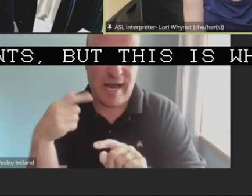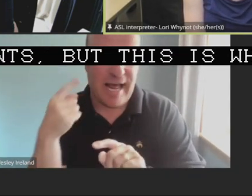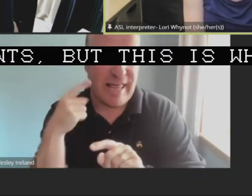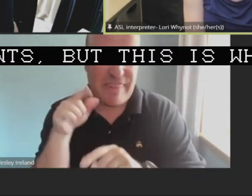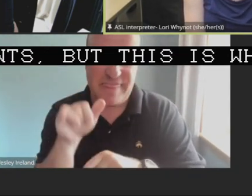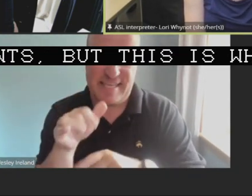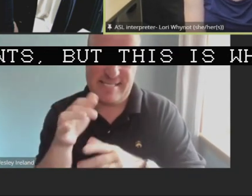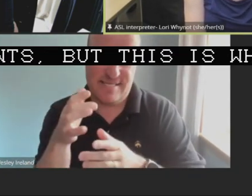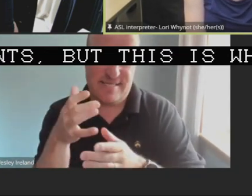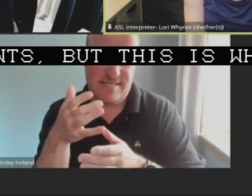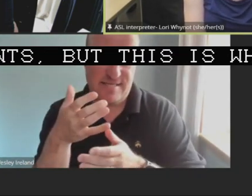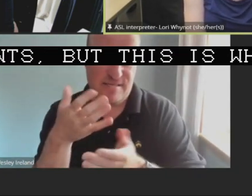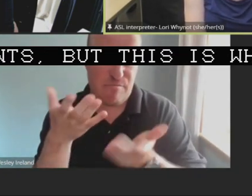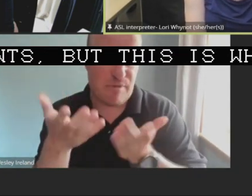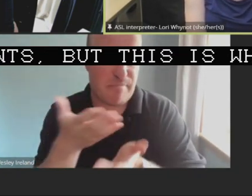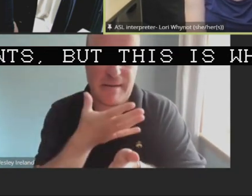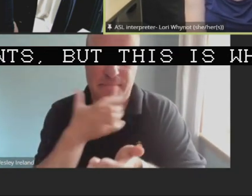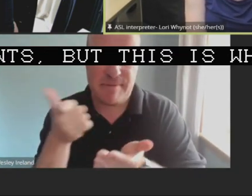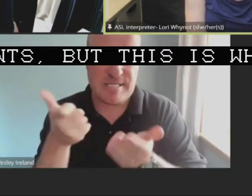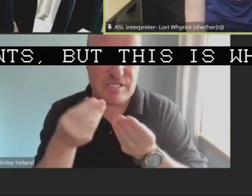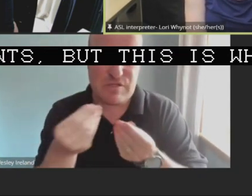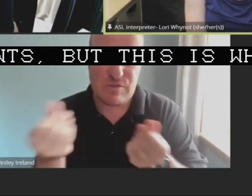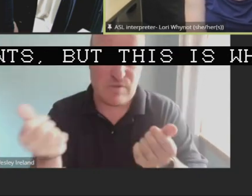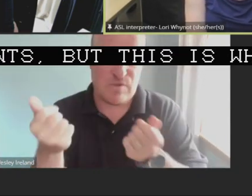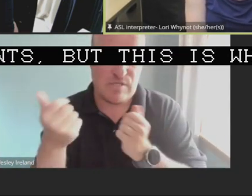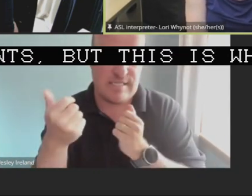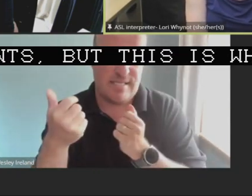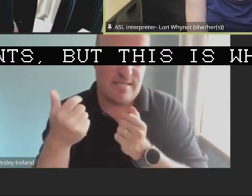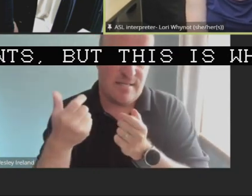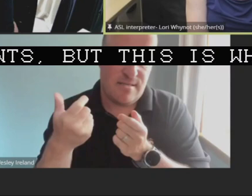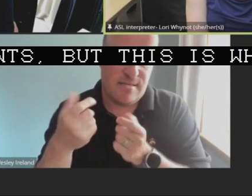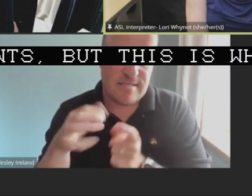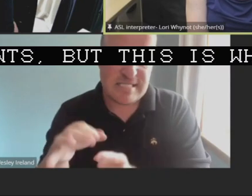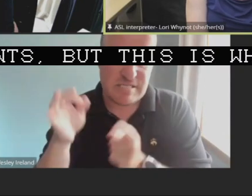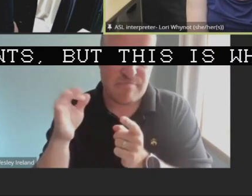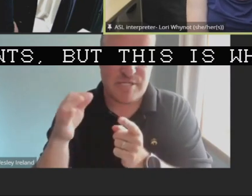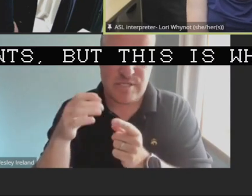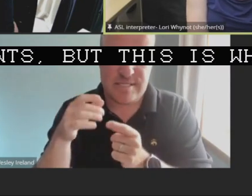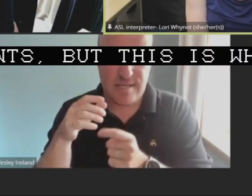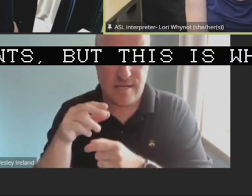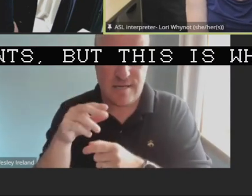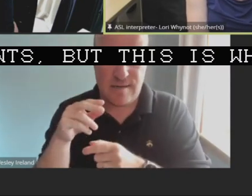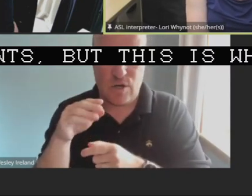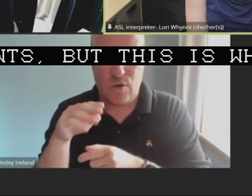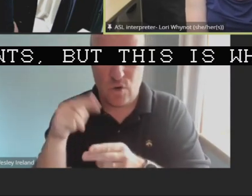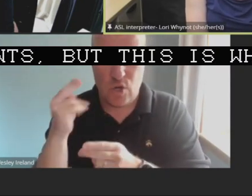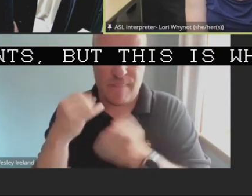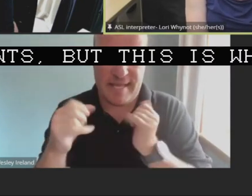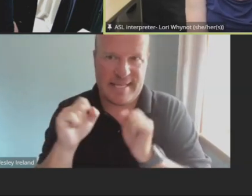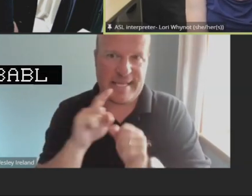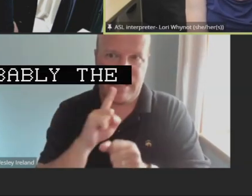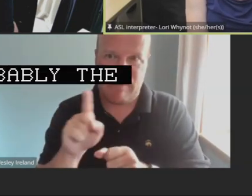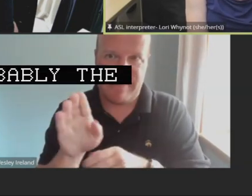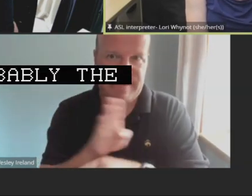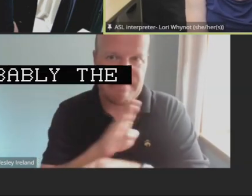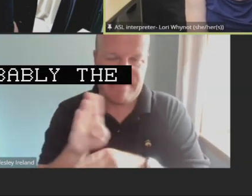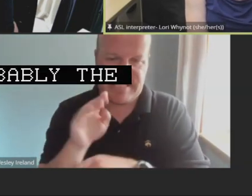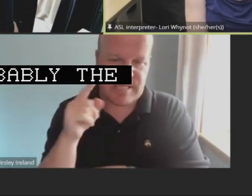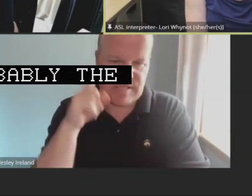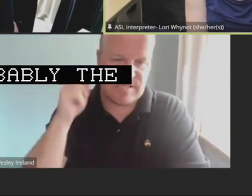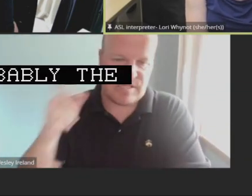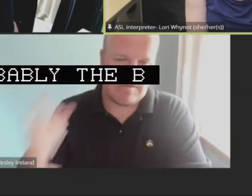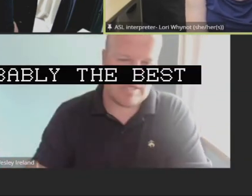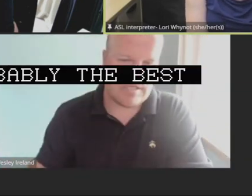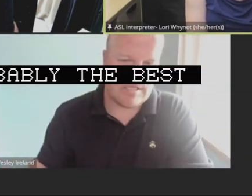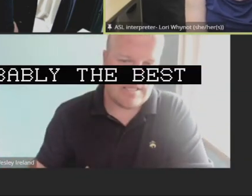So anyway, that's sort of my point on this, and this is probably the best solution, especially in the